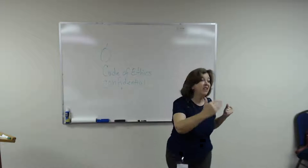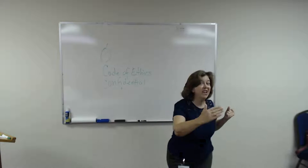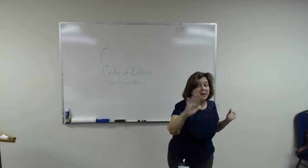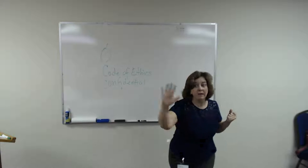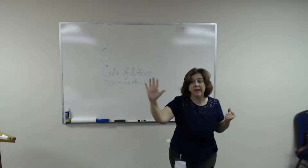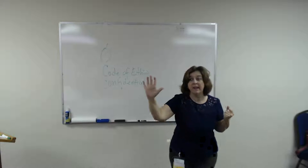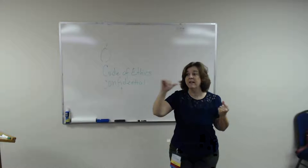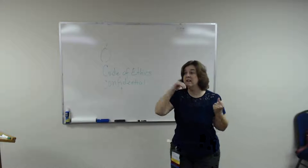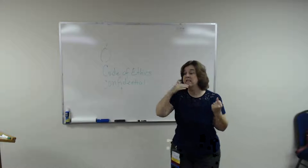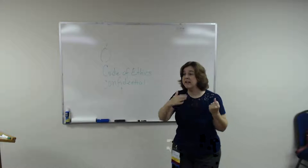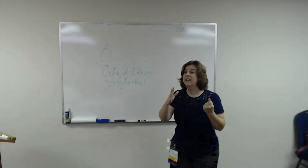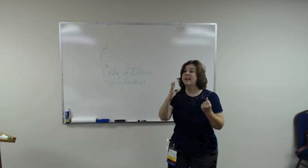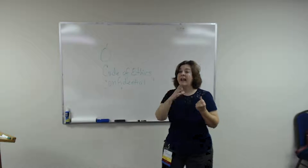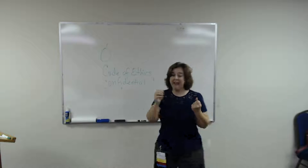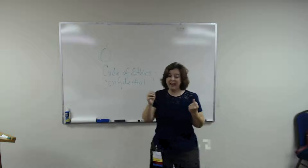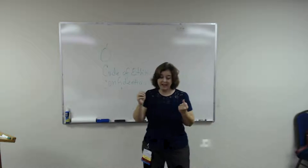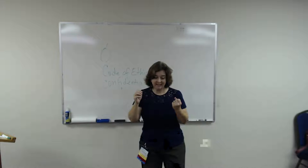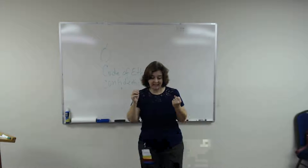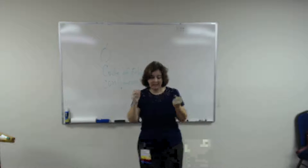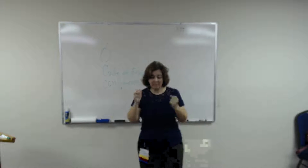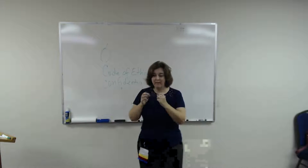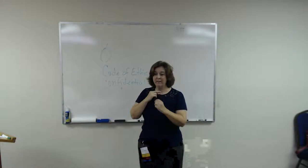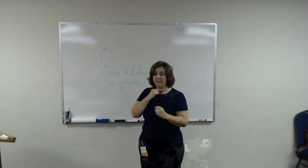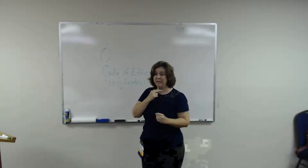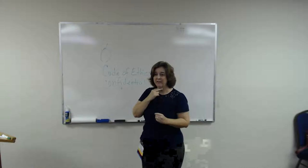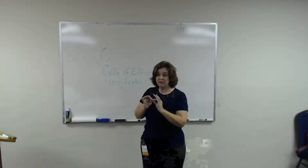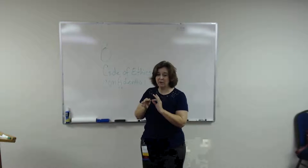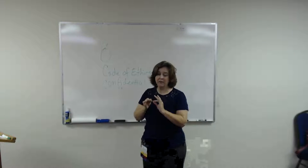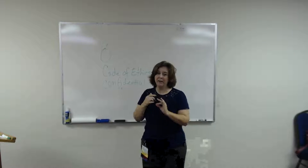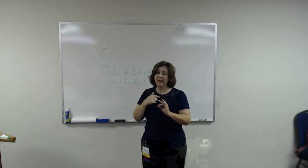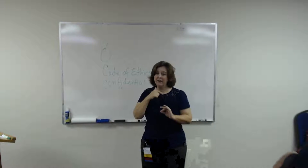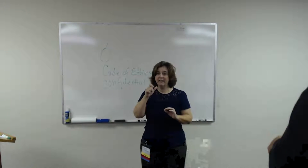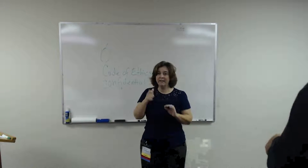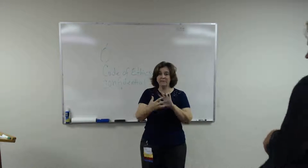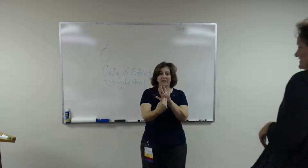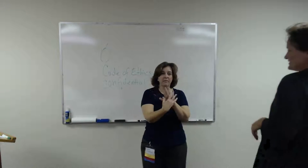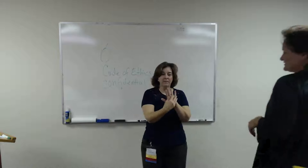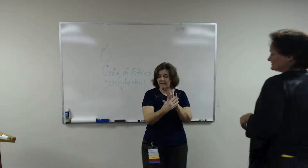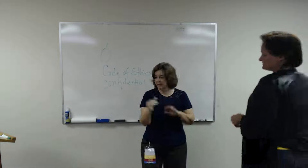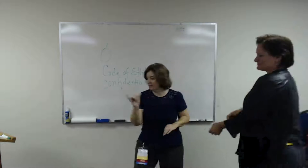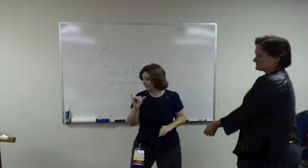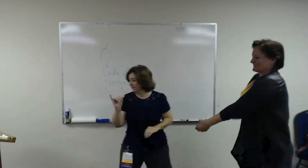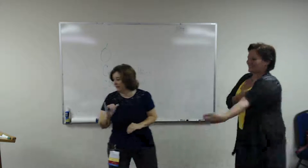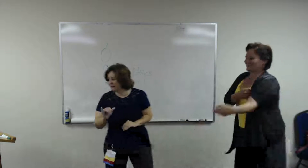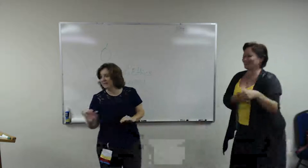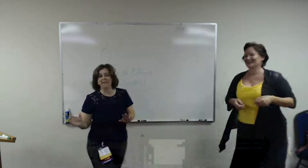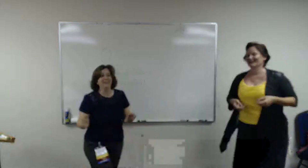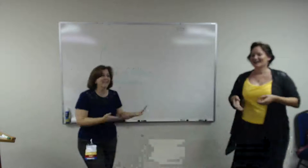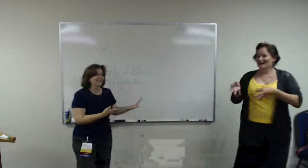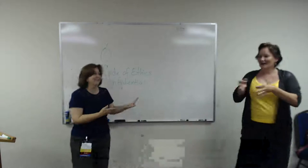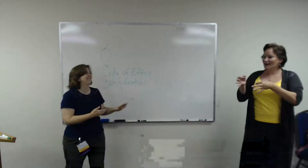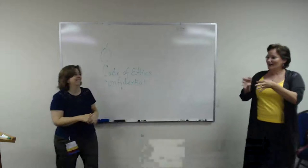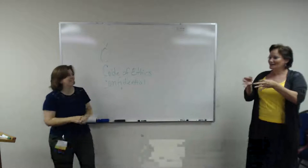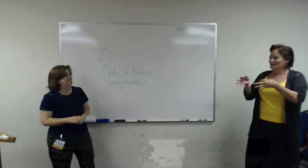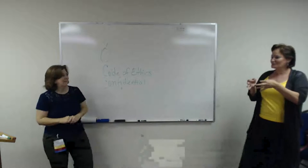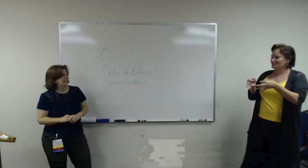good, okay? Not good. And voice interpreting. I don't need to be copy signing as well. So I